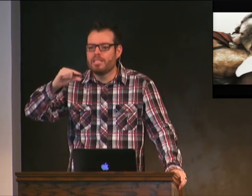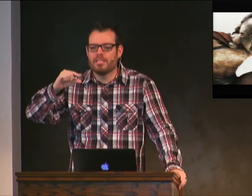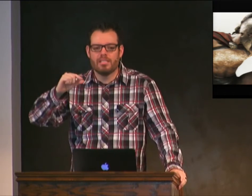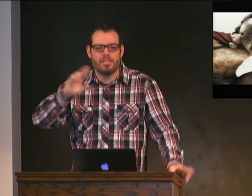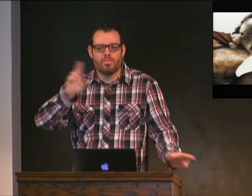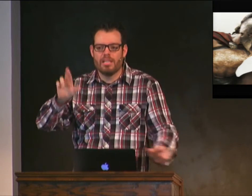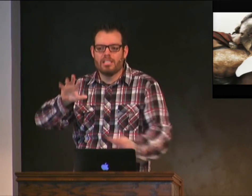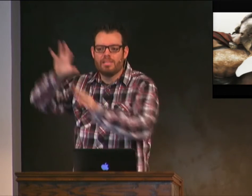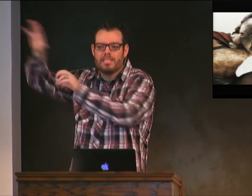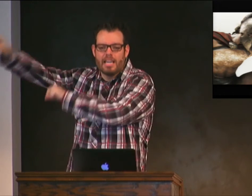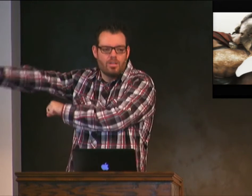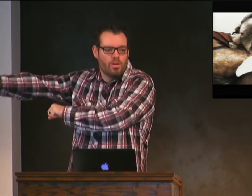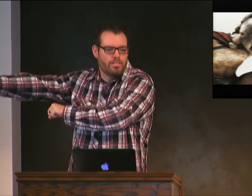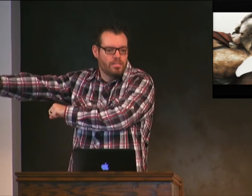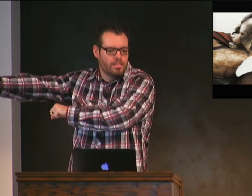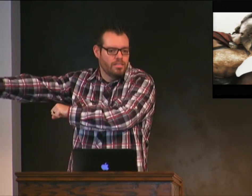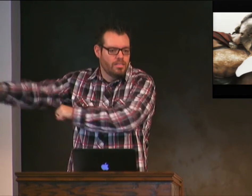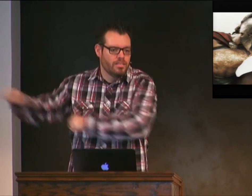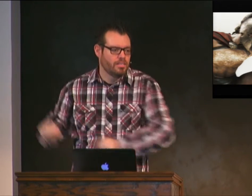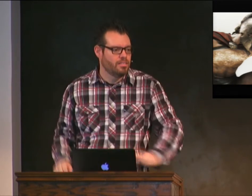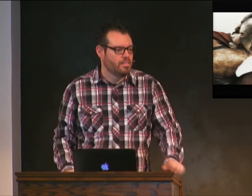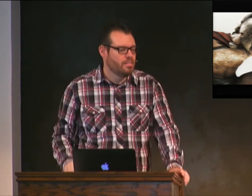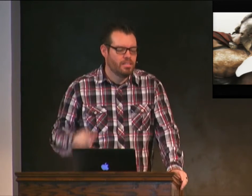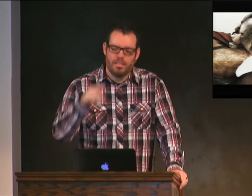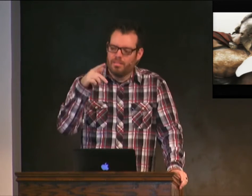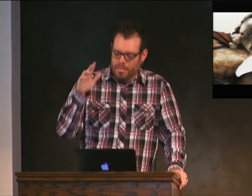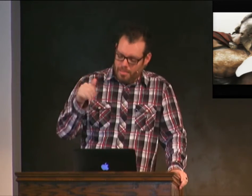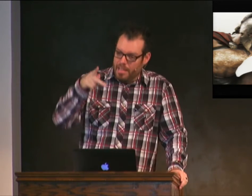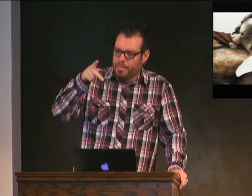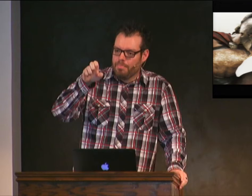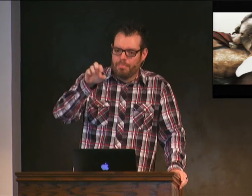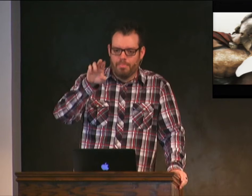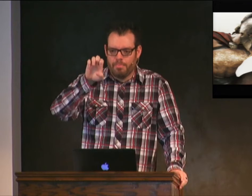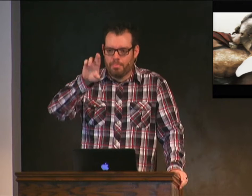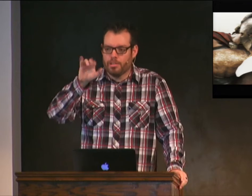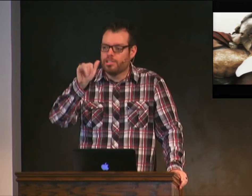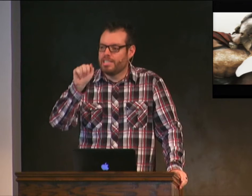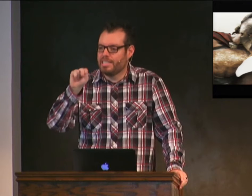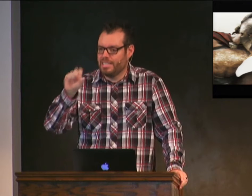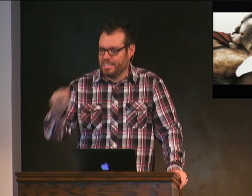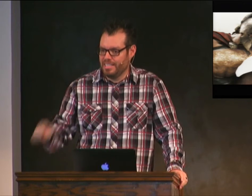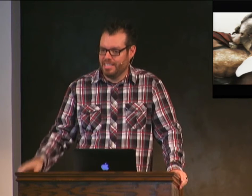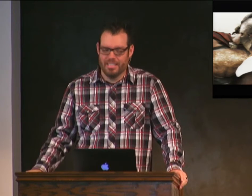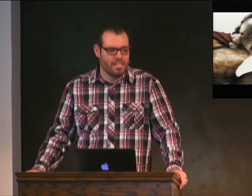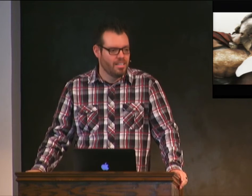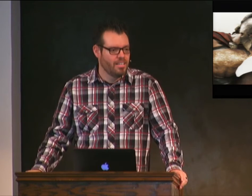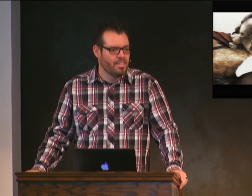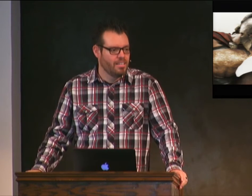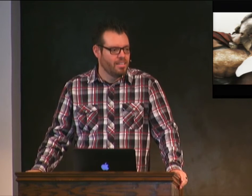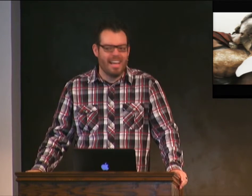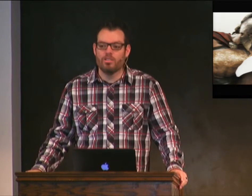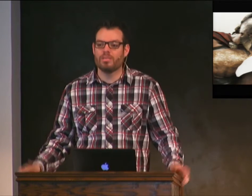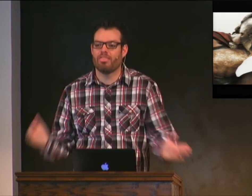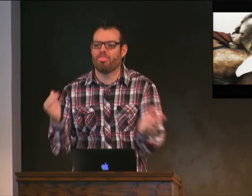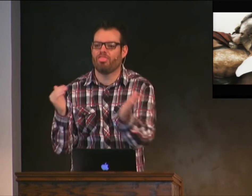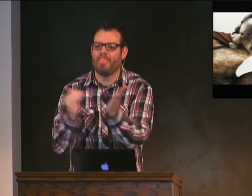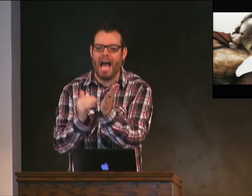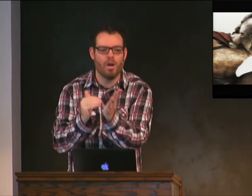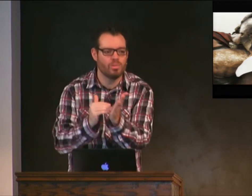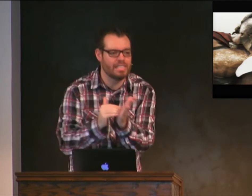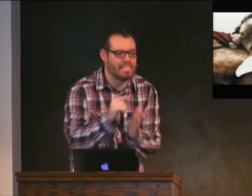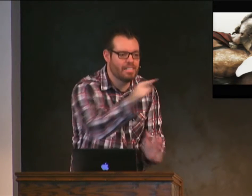And Greece is ready to be taken over by the Persians. And there